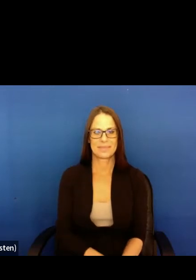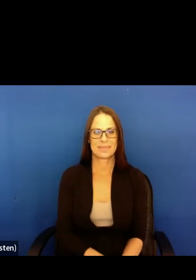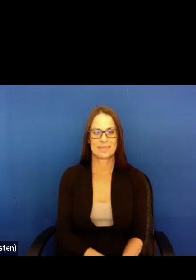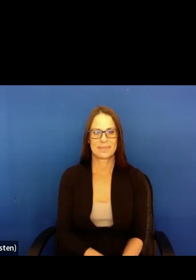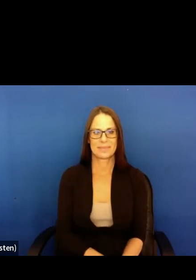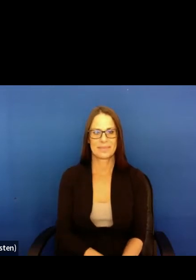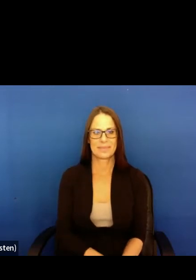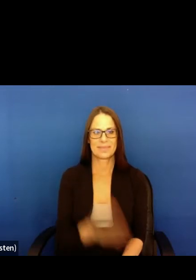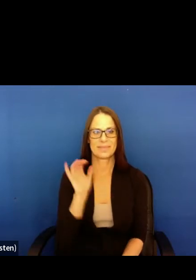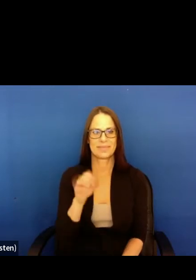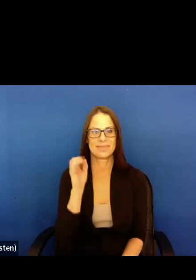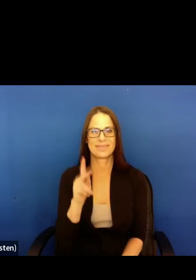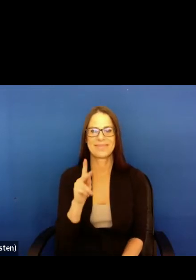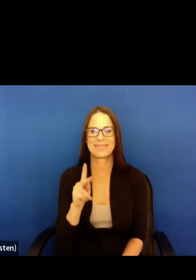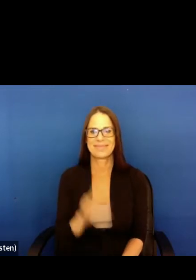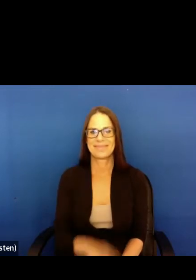That's okay. Great.